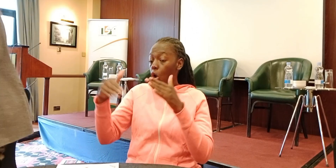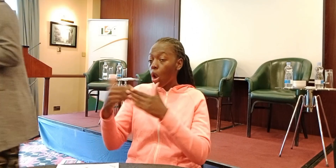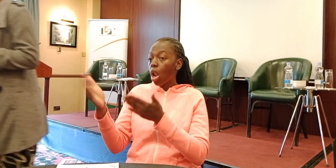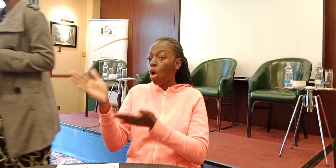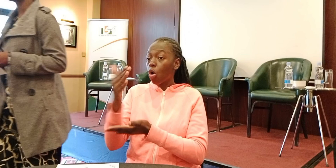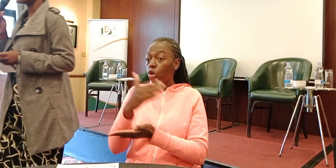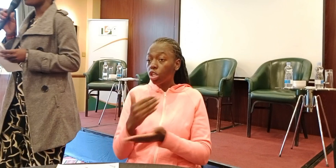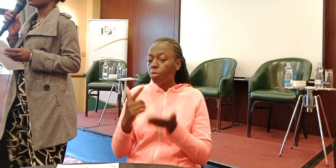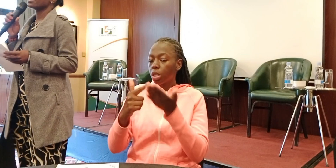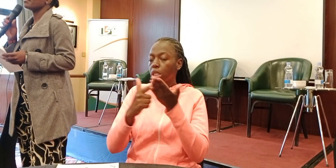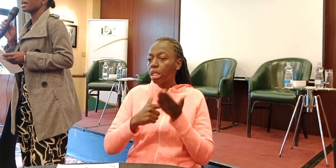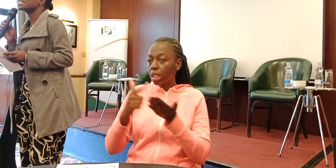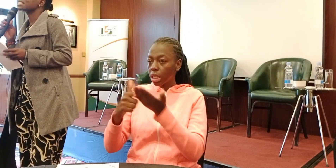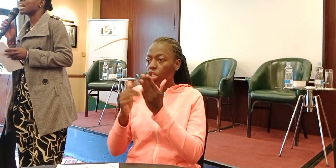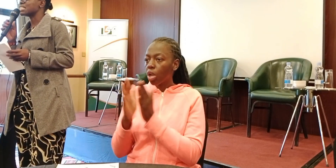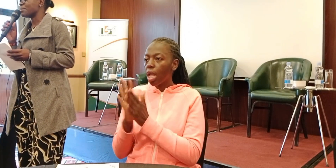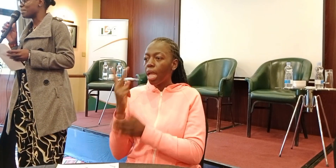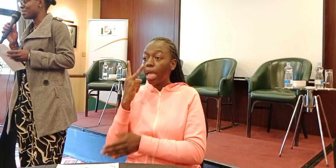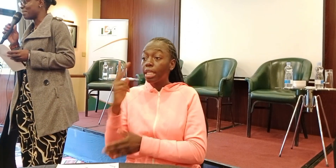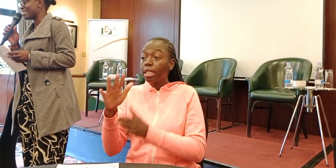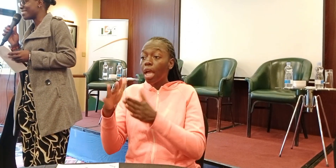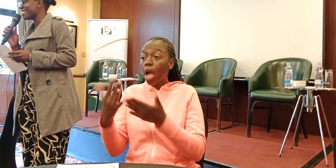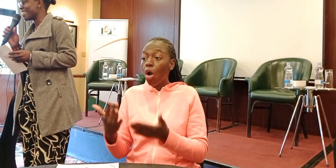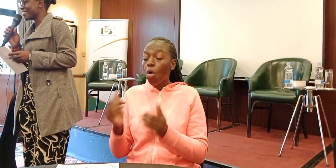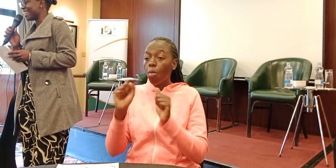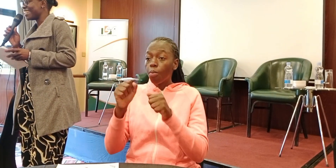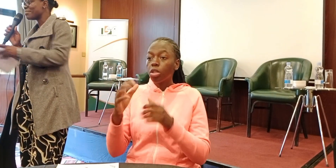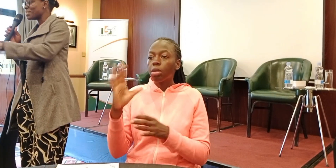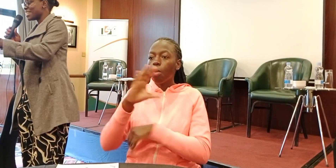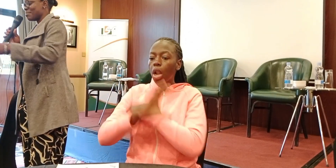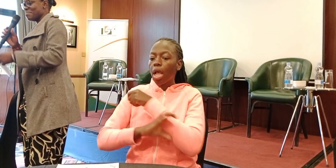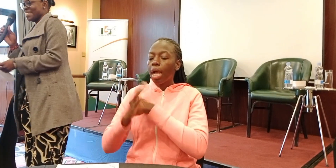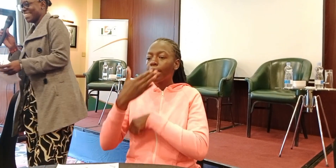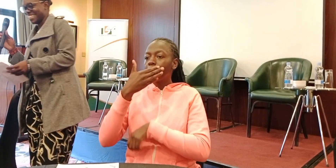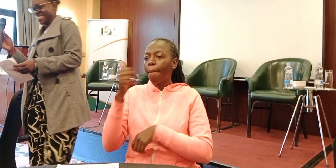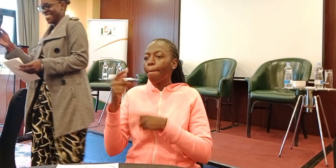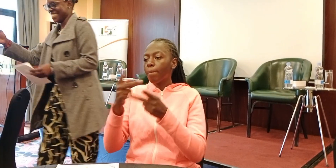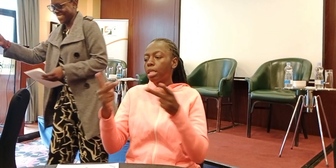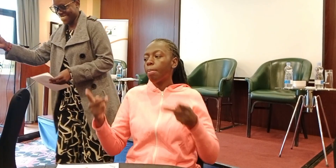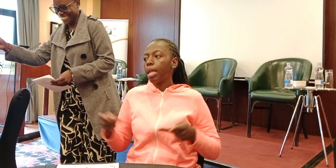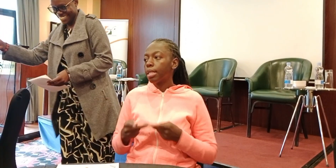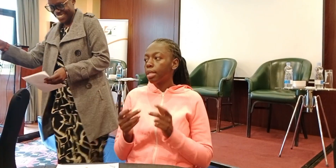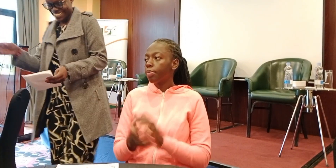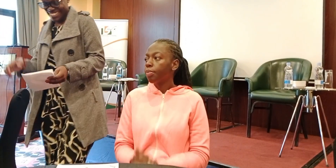to the discussion and see how we can make this country a better place. Thank you, Diana. Please come.